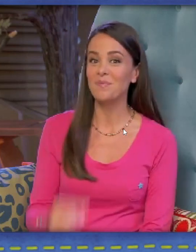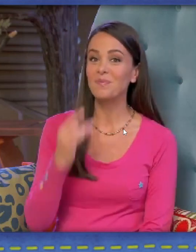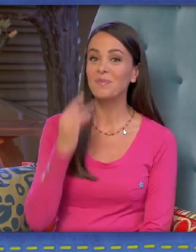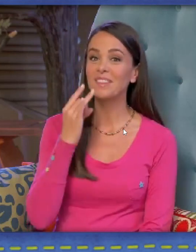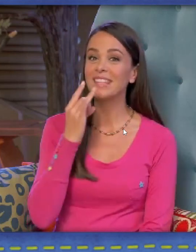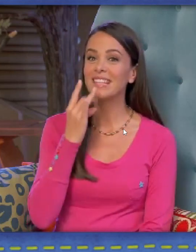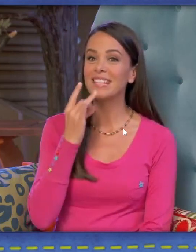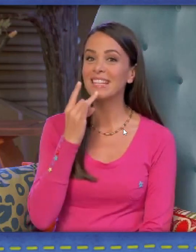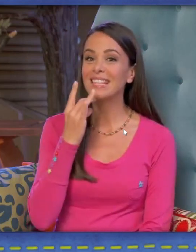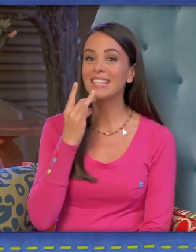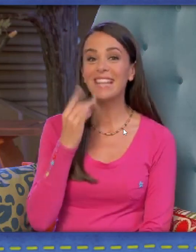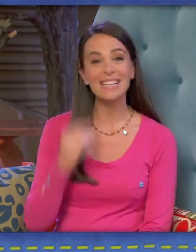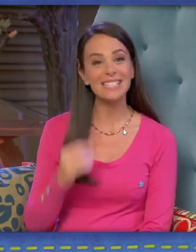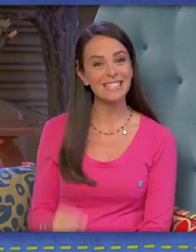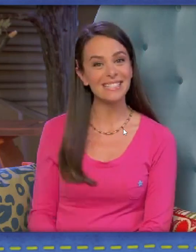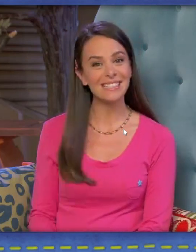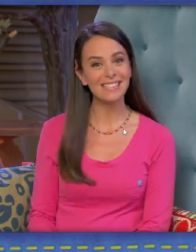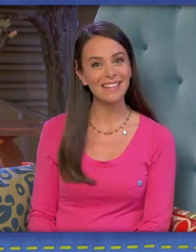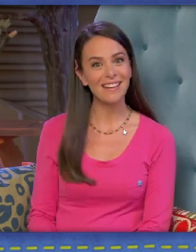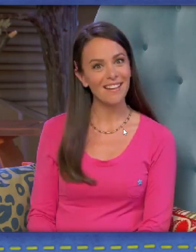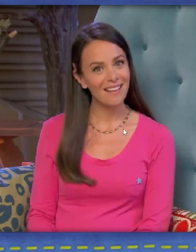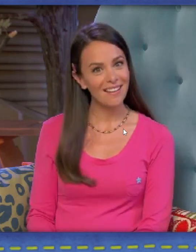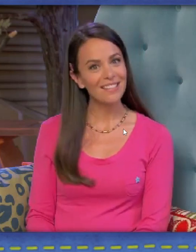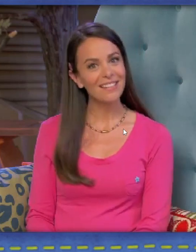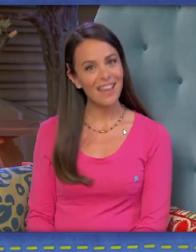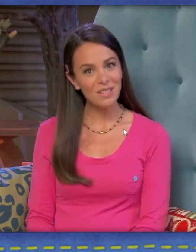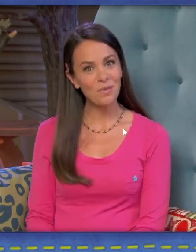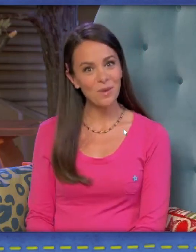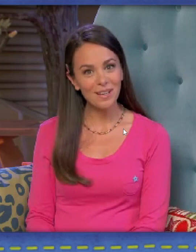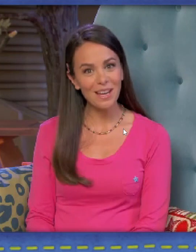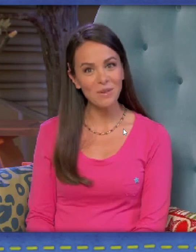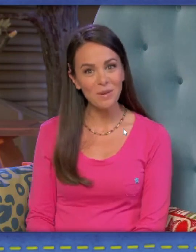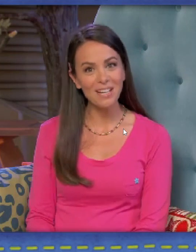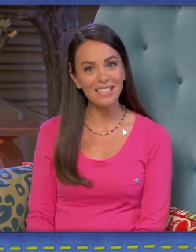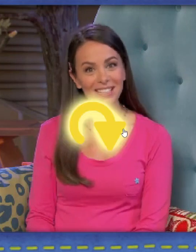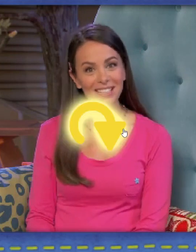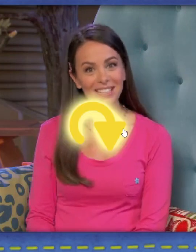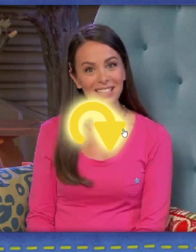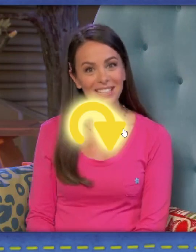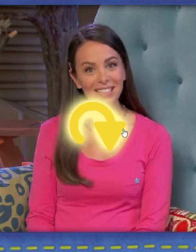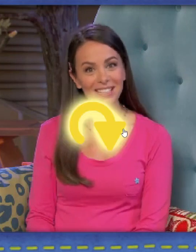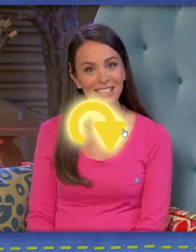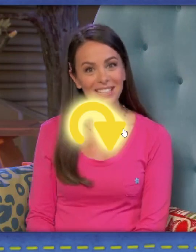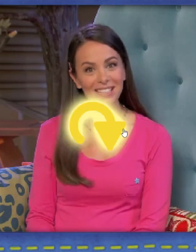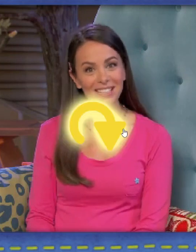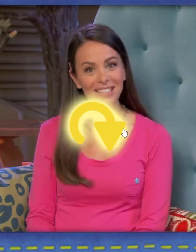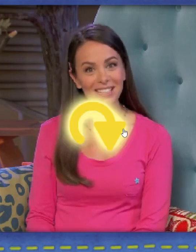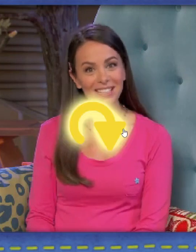together. Light. Nice work, everyone.